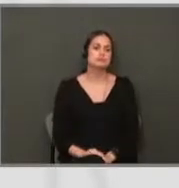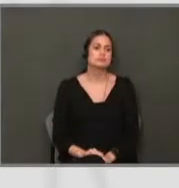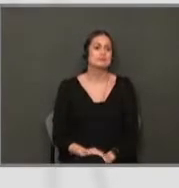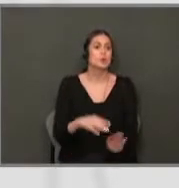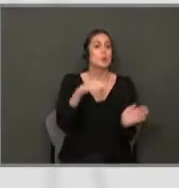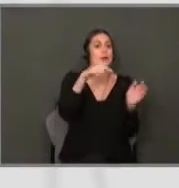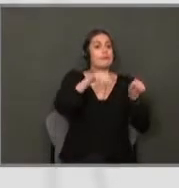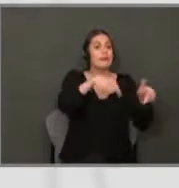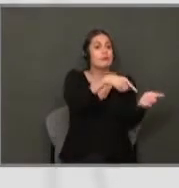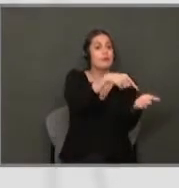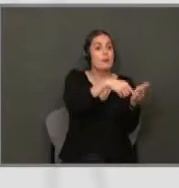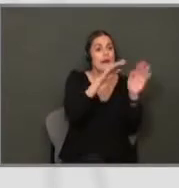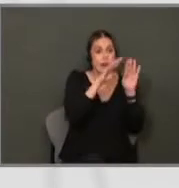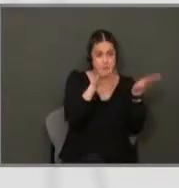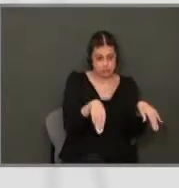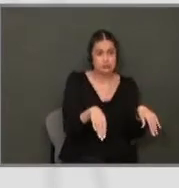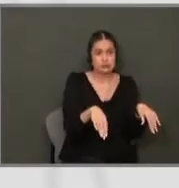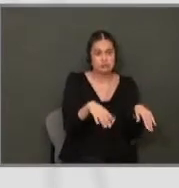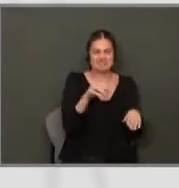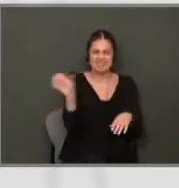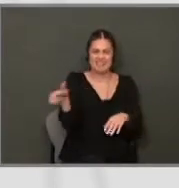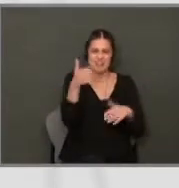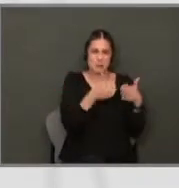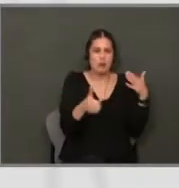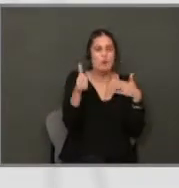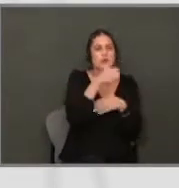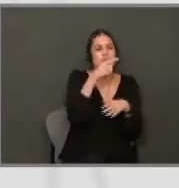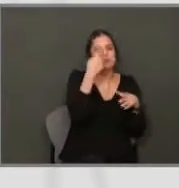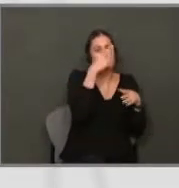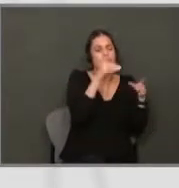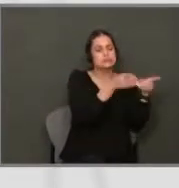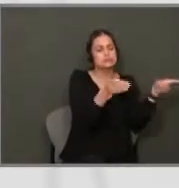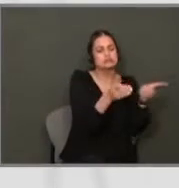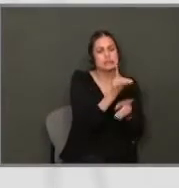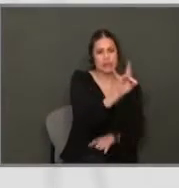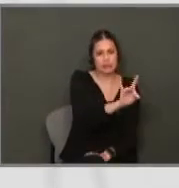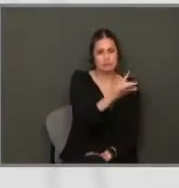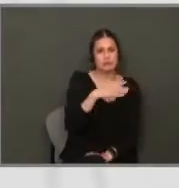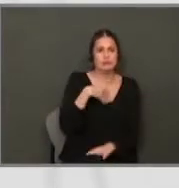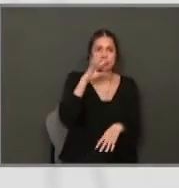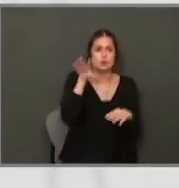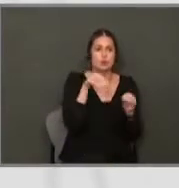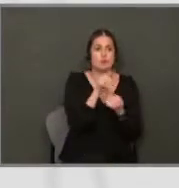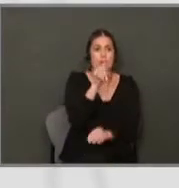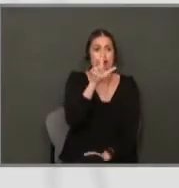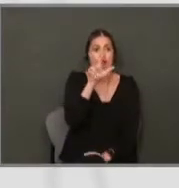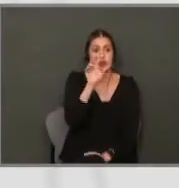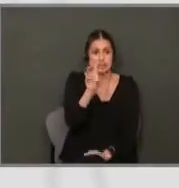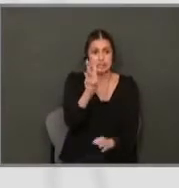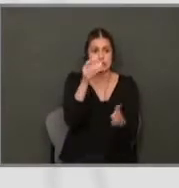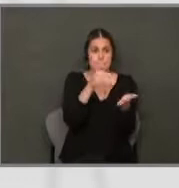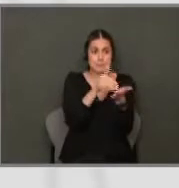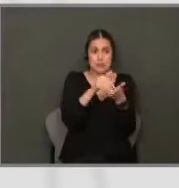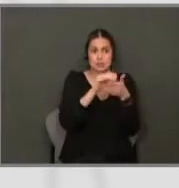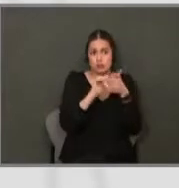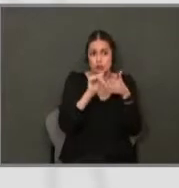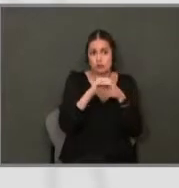affordable housing, another priority for District 8. In next year's budget, we have a total of $136 million in affordable